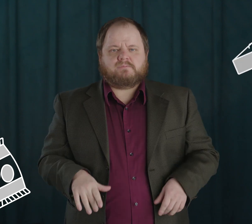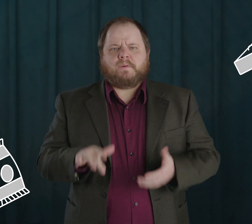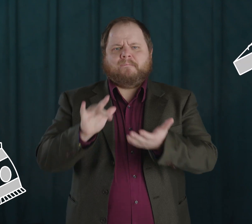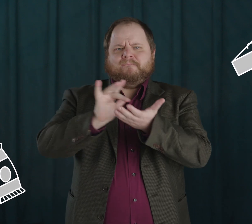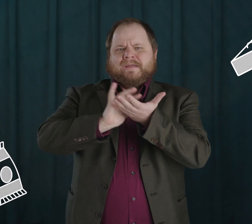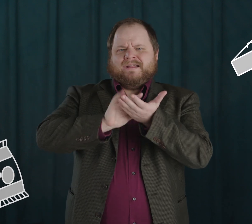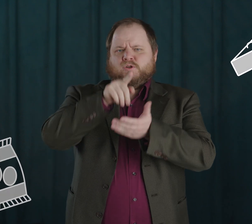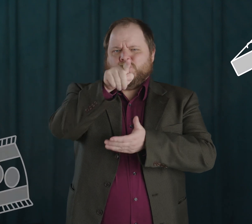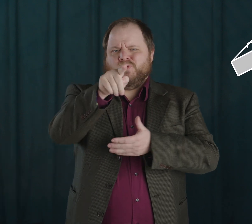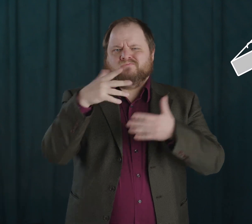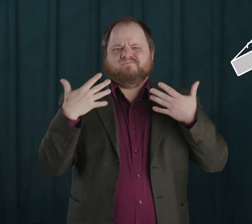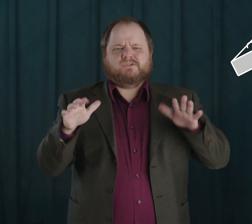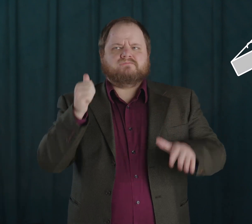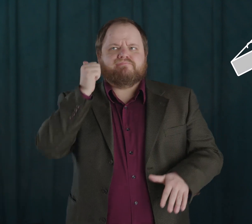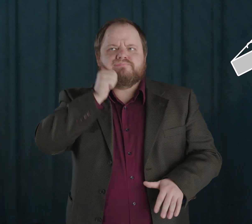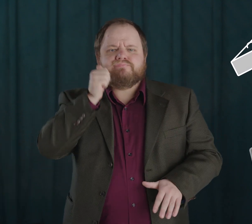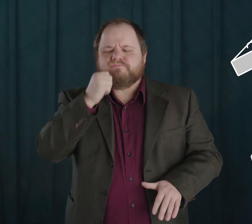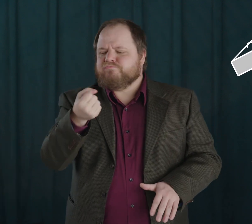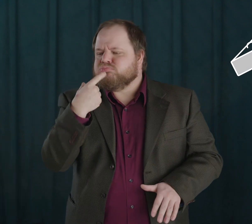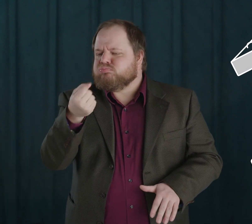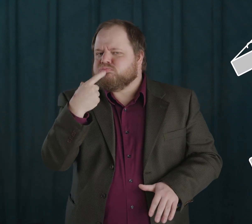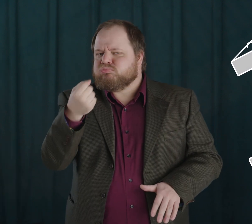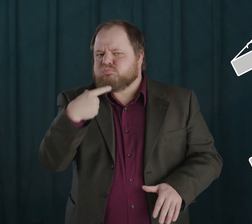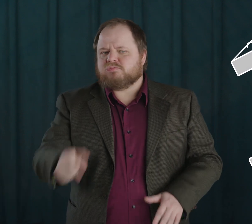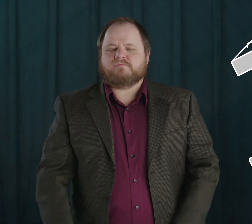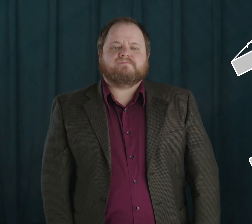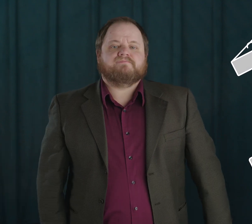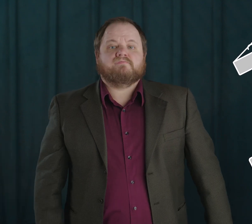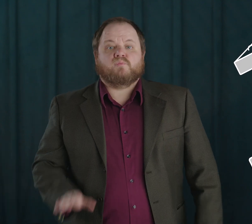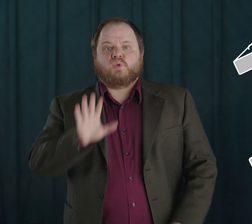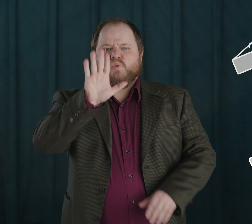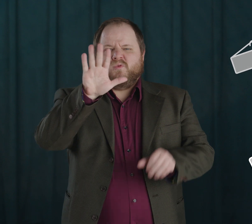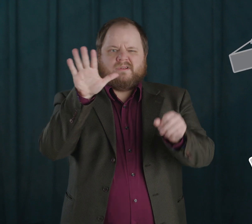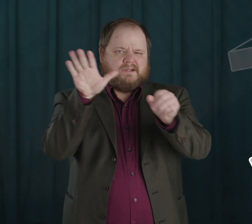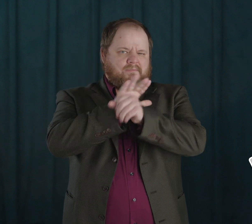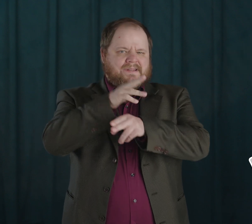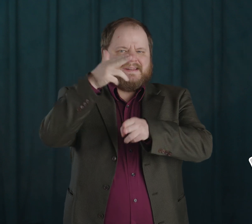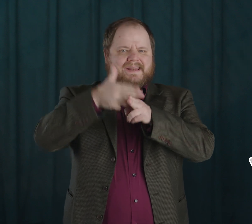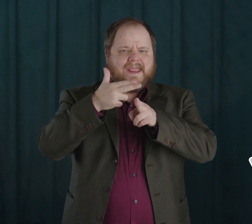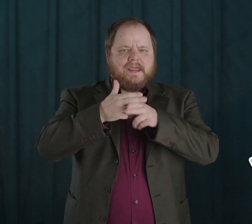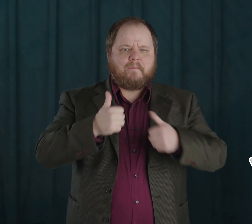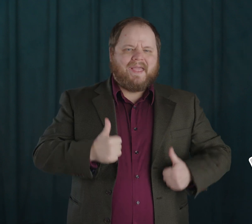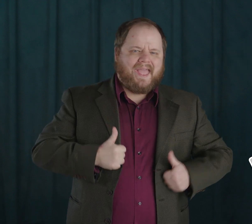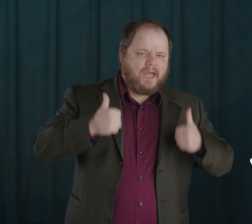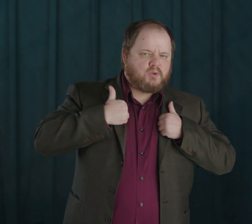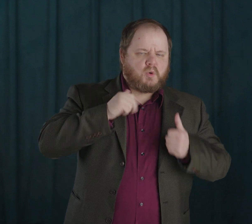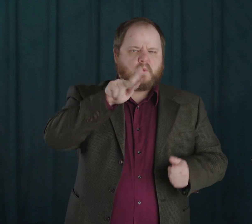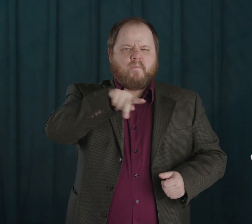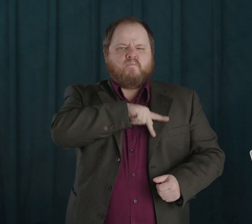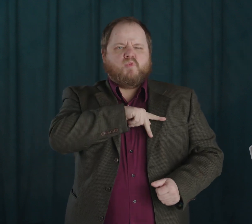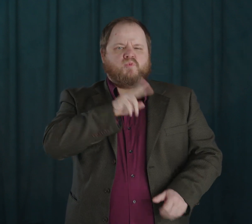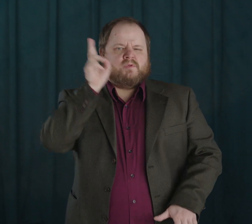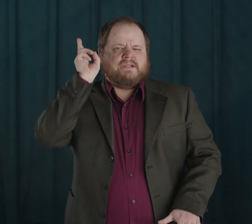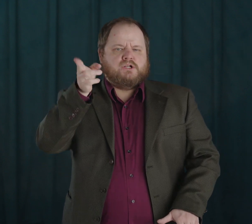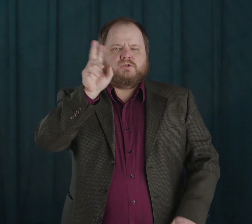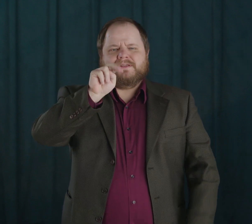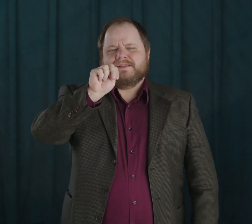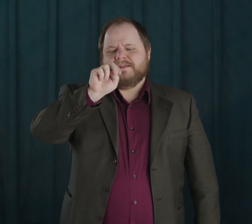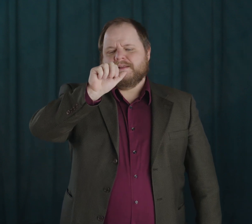eyeglasses, medications that you have to take, the completed name, address, and personal history, or